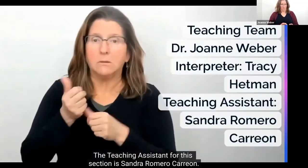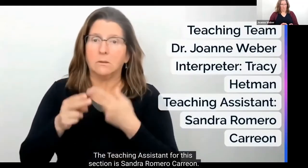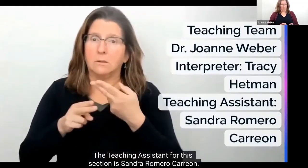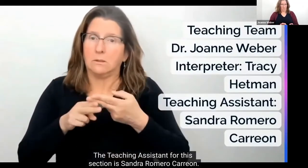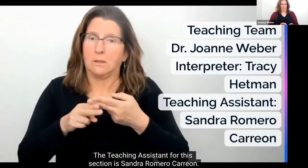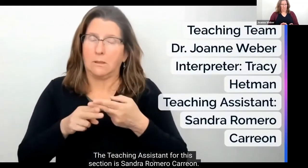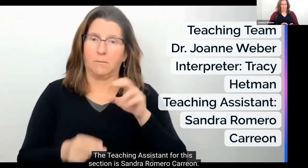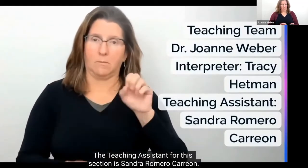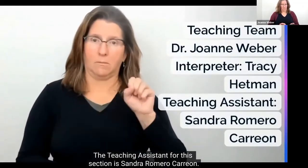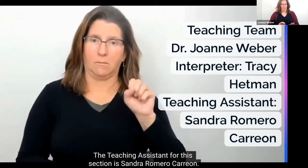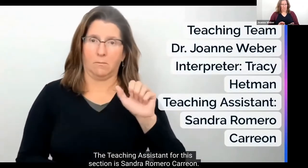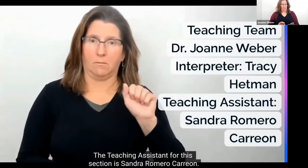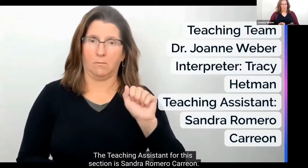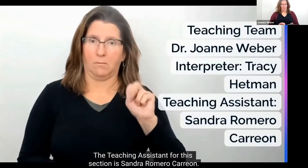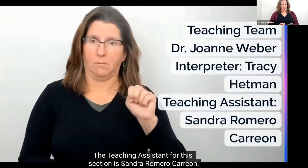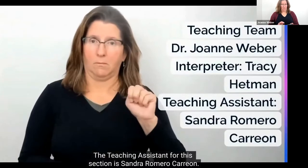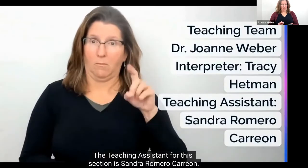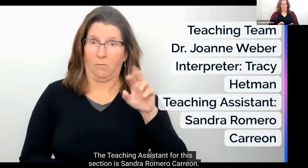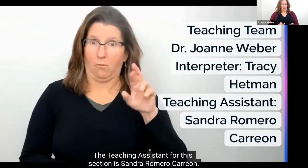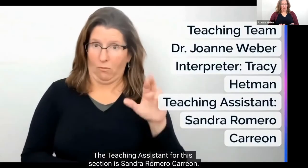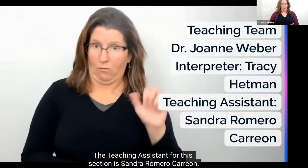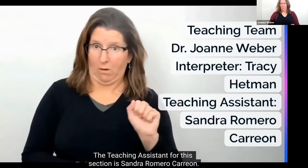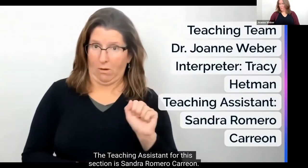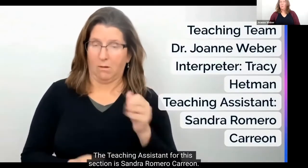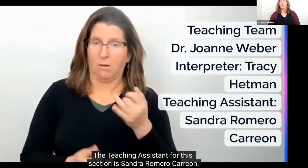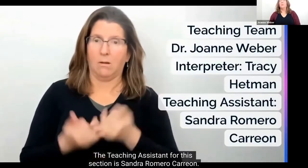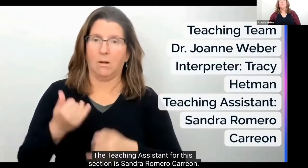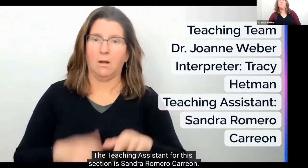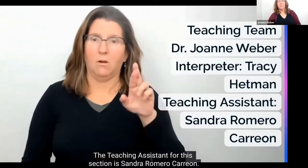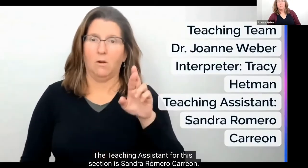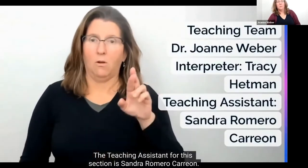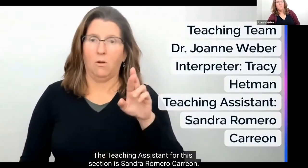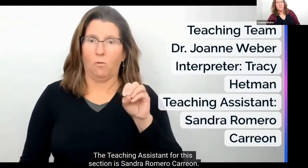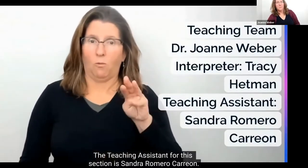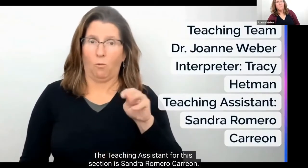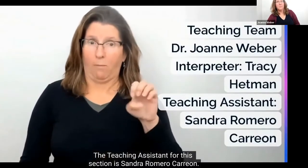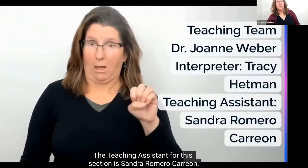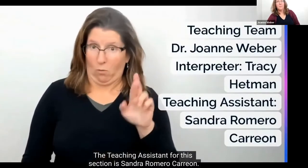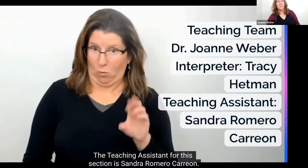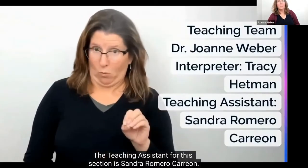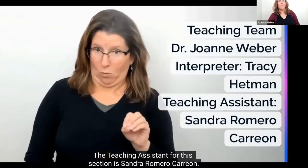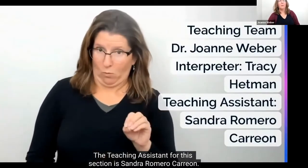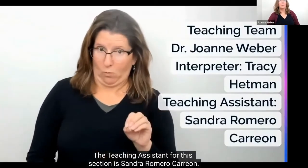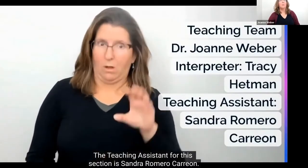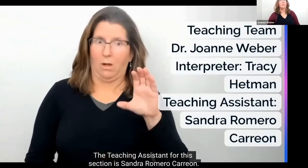The teaching assistant for this section is Sandra Romero